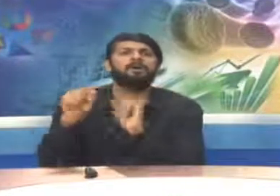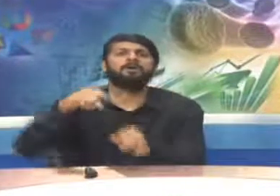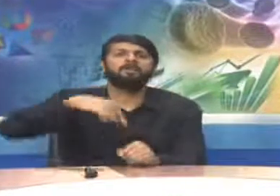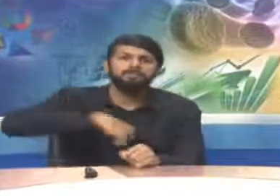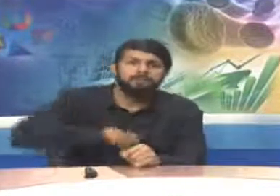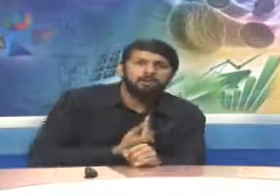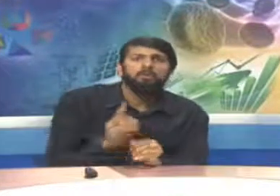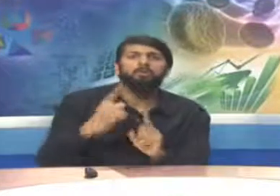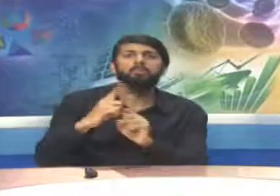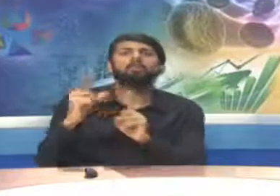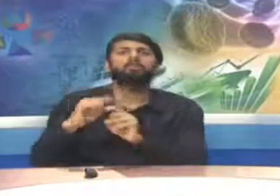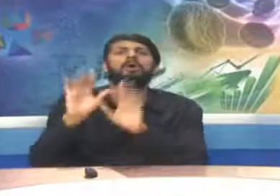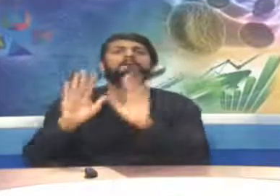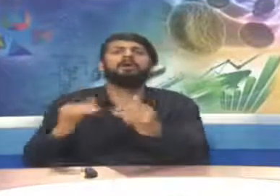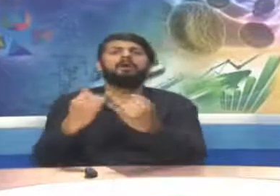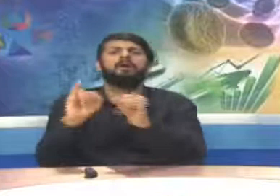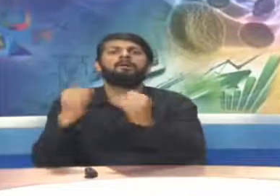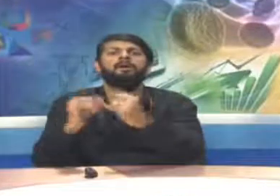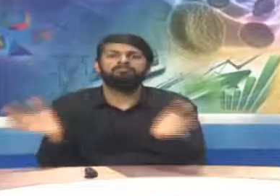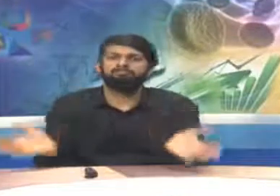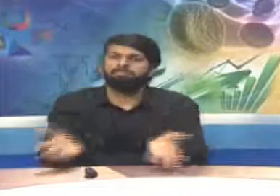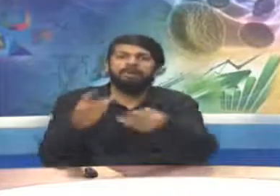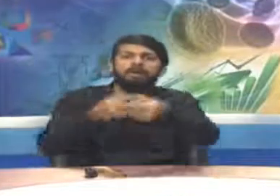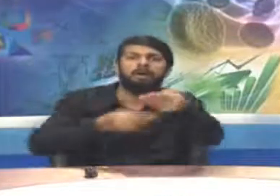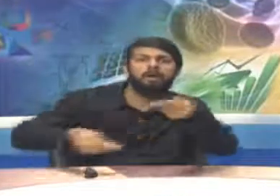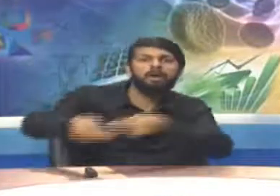for self-reliant village economy.